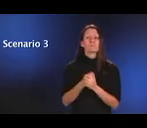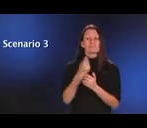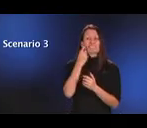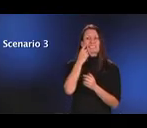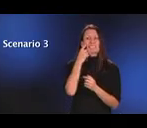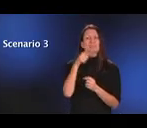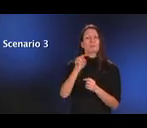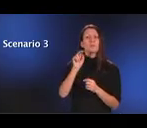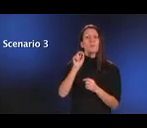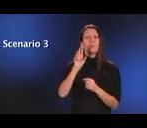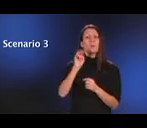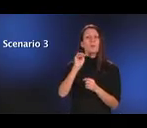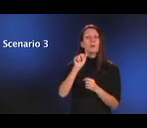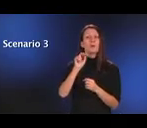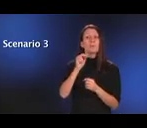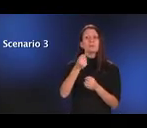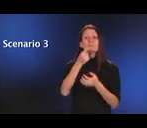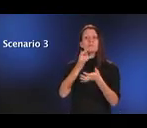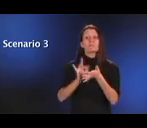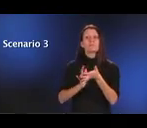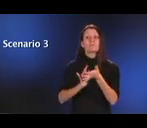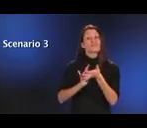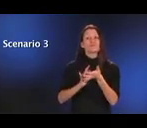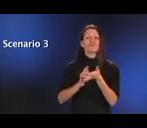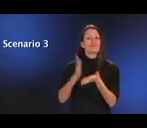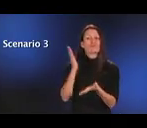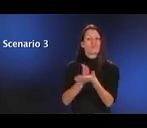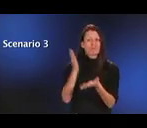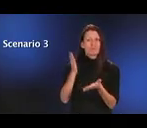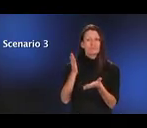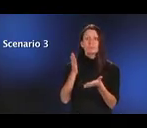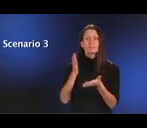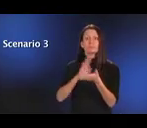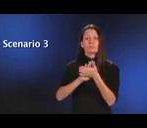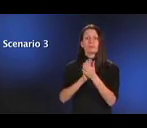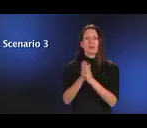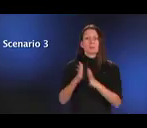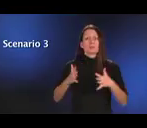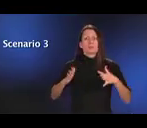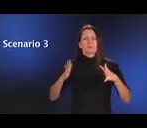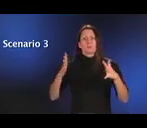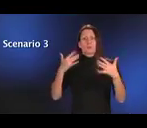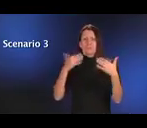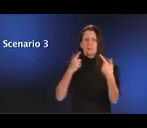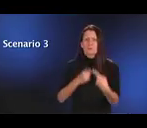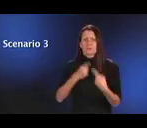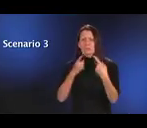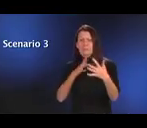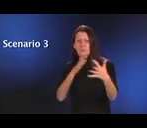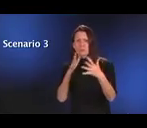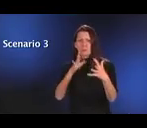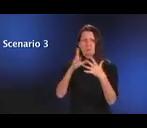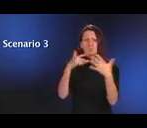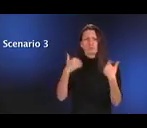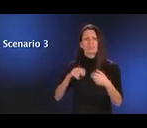Norman has recently stopped taking his medication, is becoming agitated and difficult to work with.